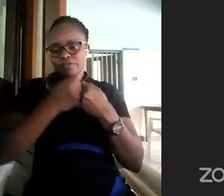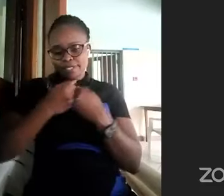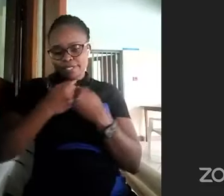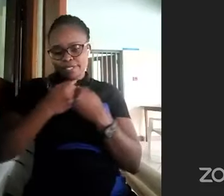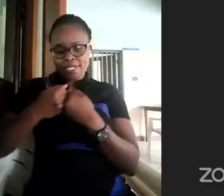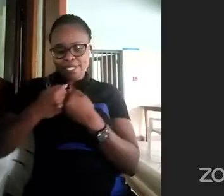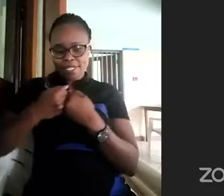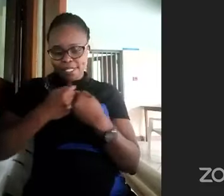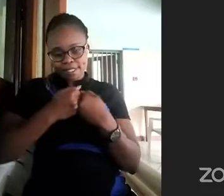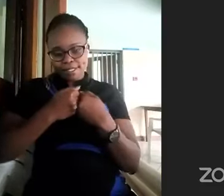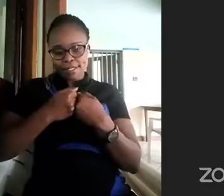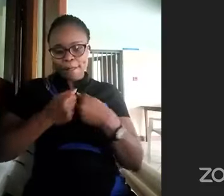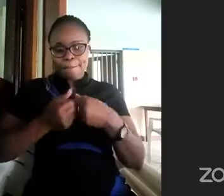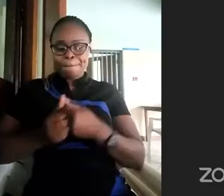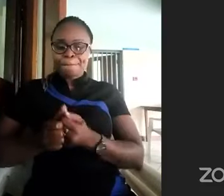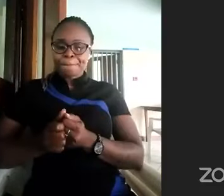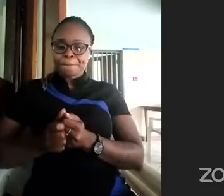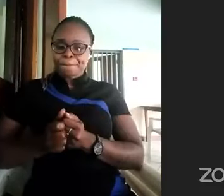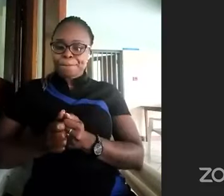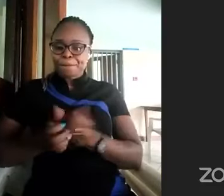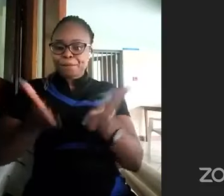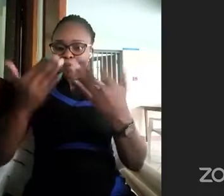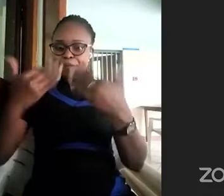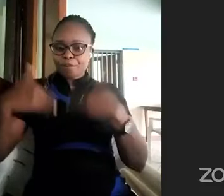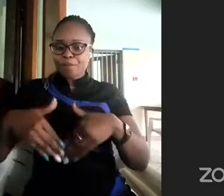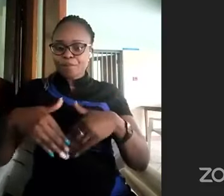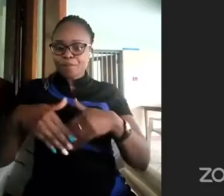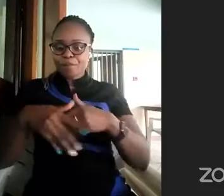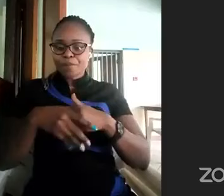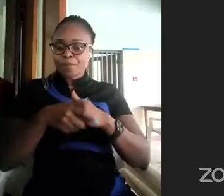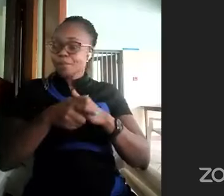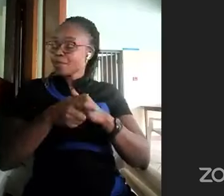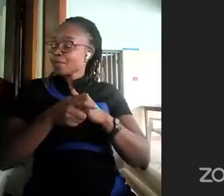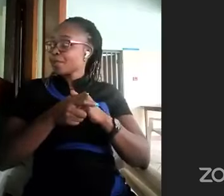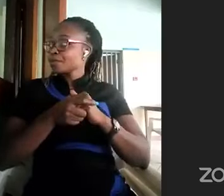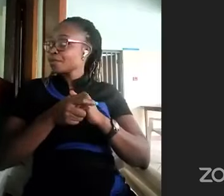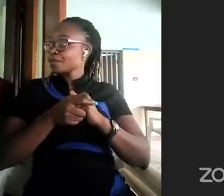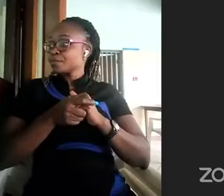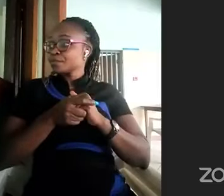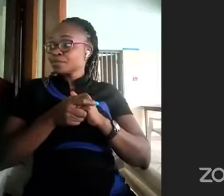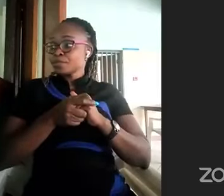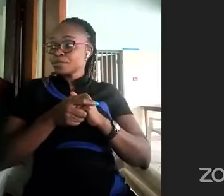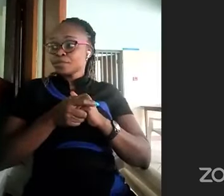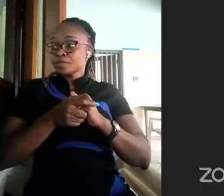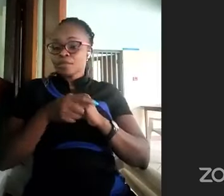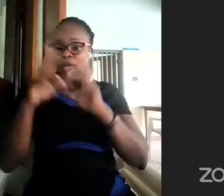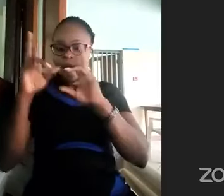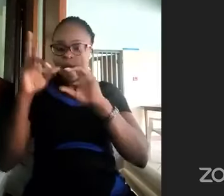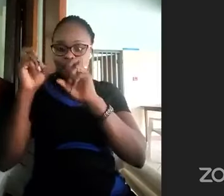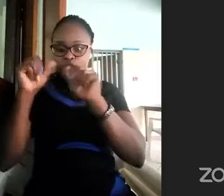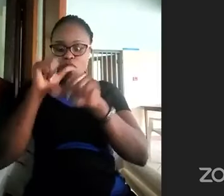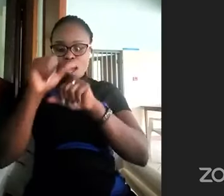had, like Transparency International. We've had that have been working towards ensuring that counties and